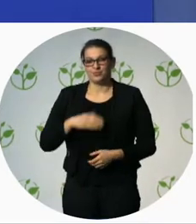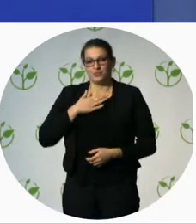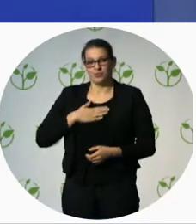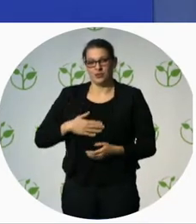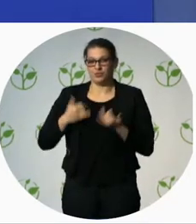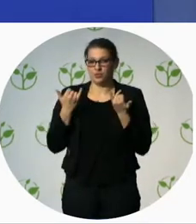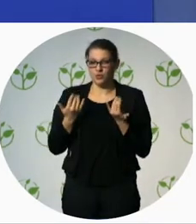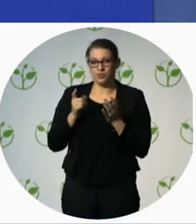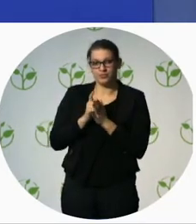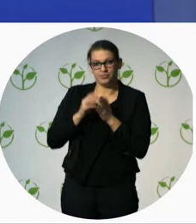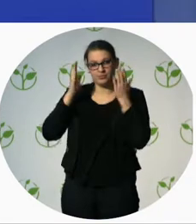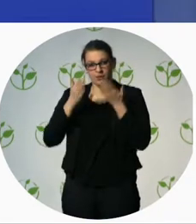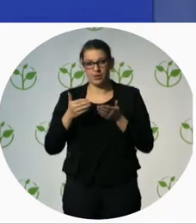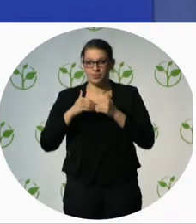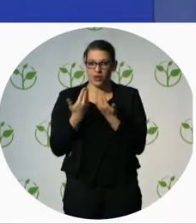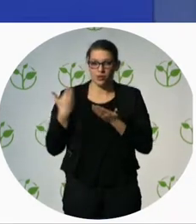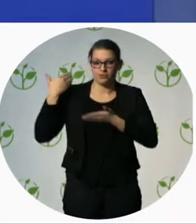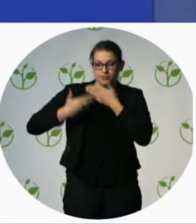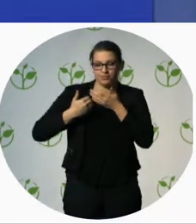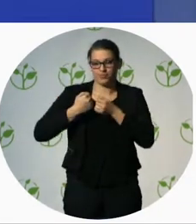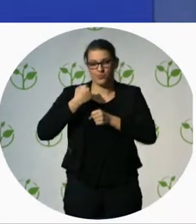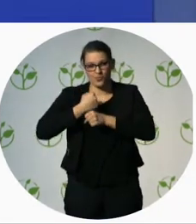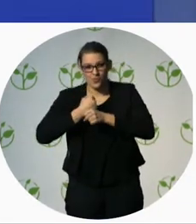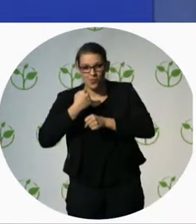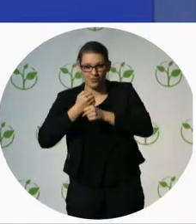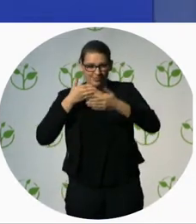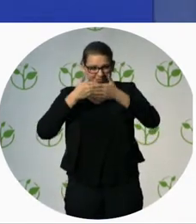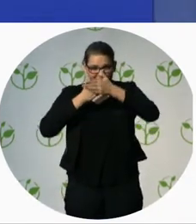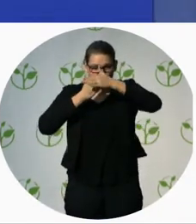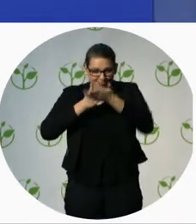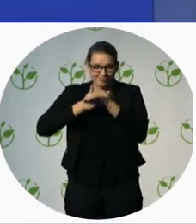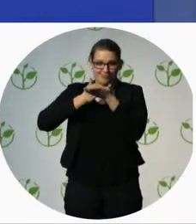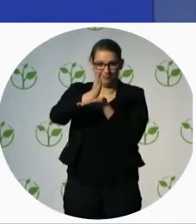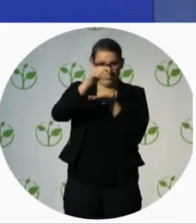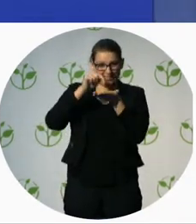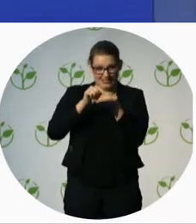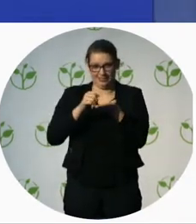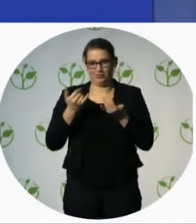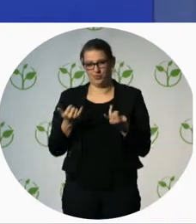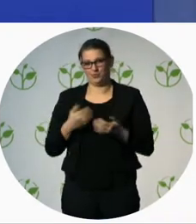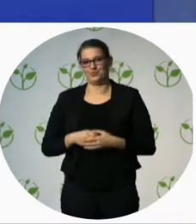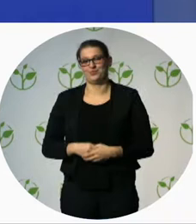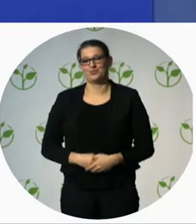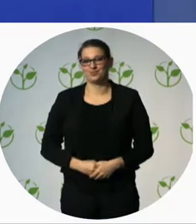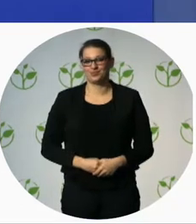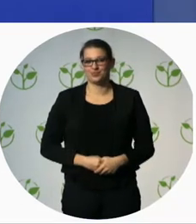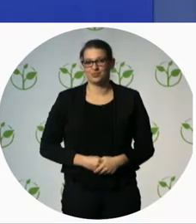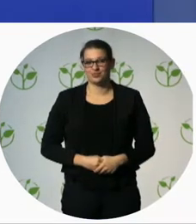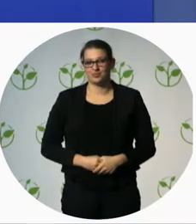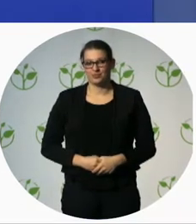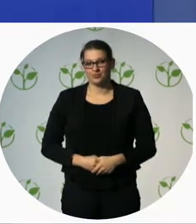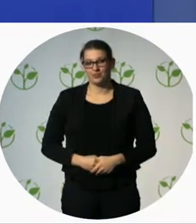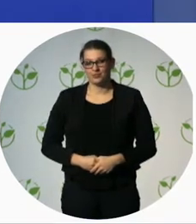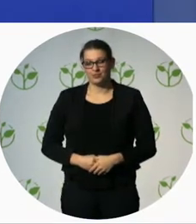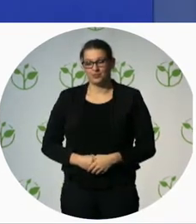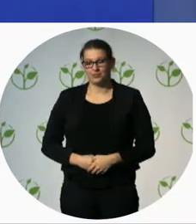my presentation on the accessibility legislation that we've been preparing. But while doing that,